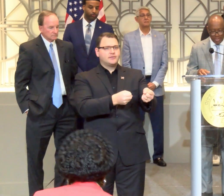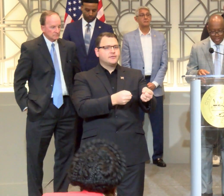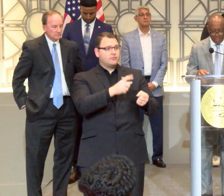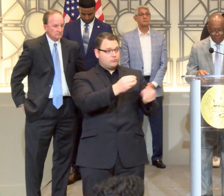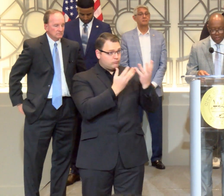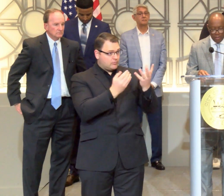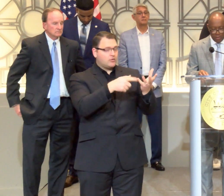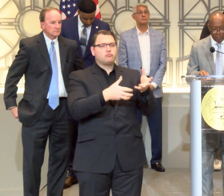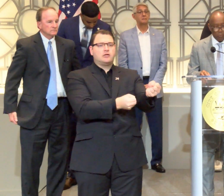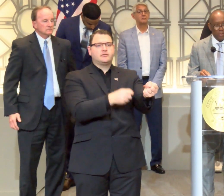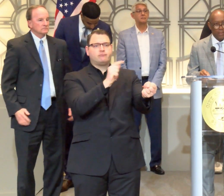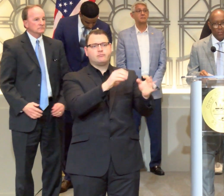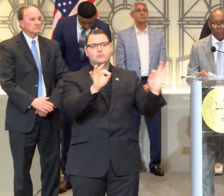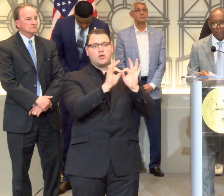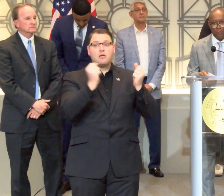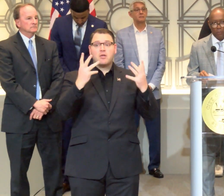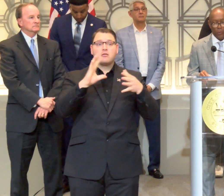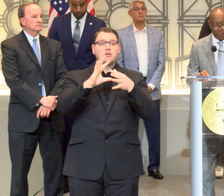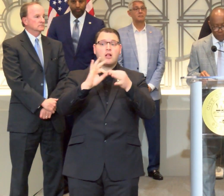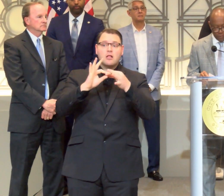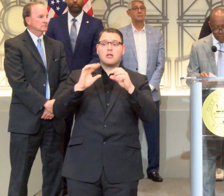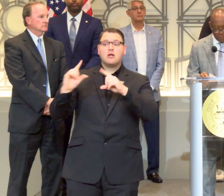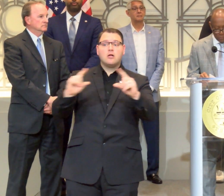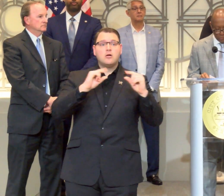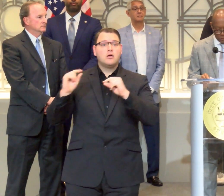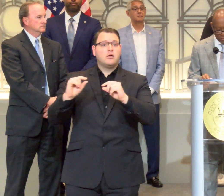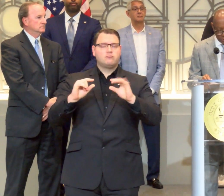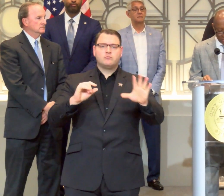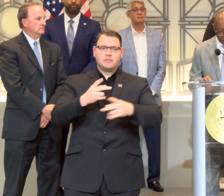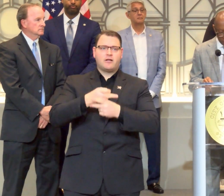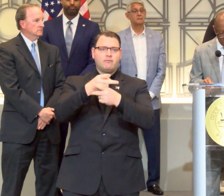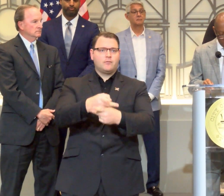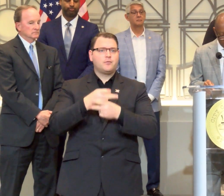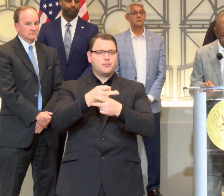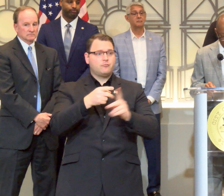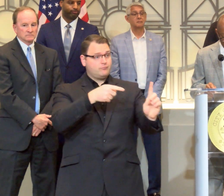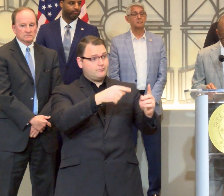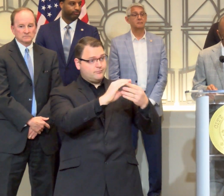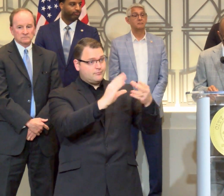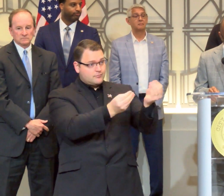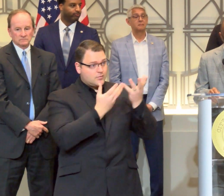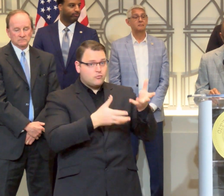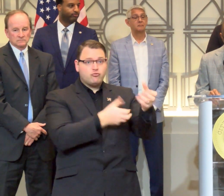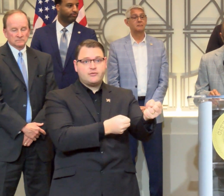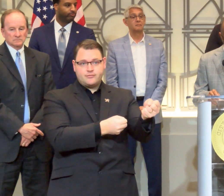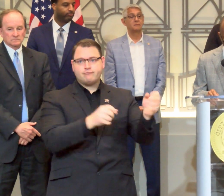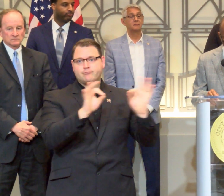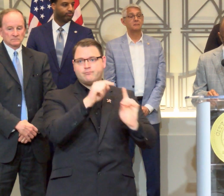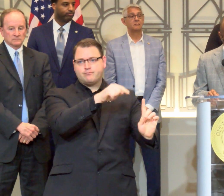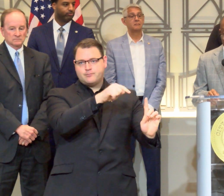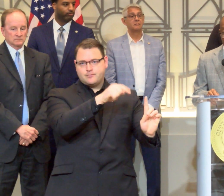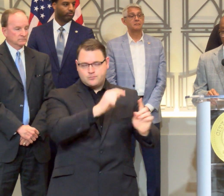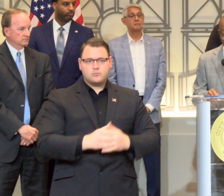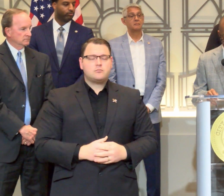being said, but please get your information from credible news sources. Today, Houston is